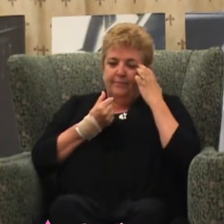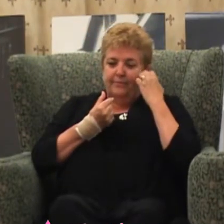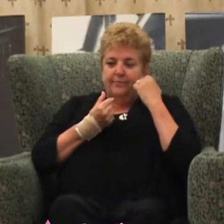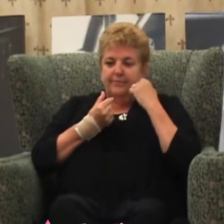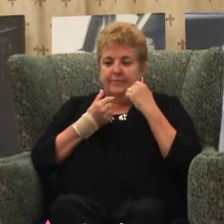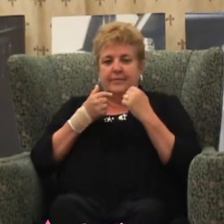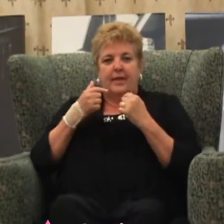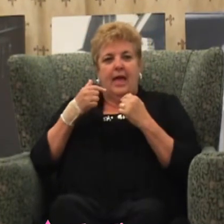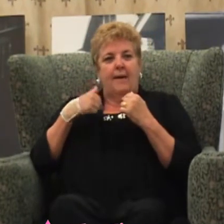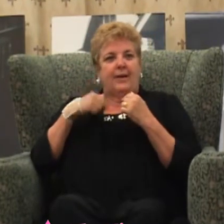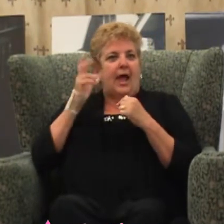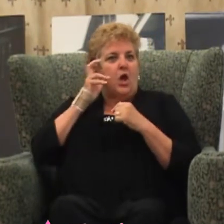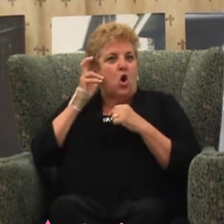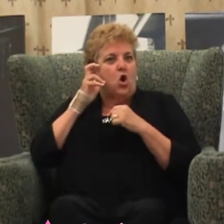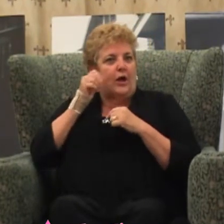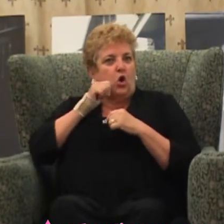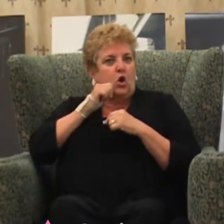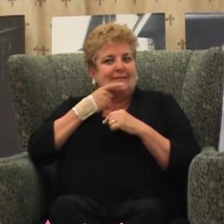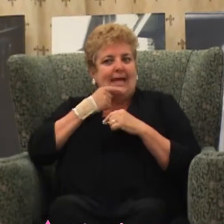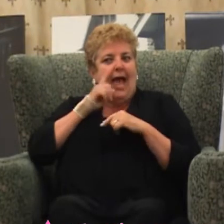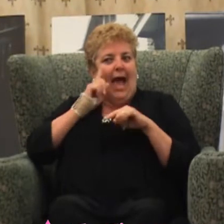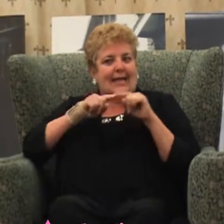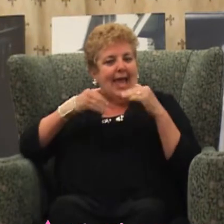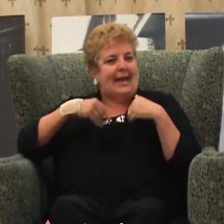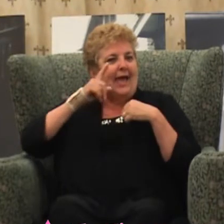6 months. So I took a 6-month chip over there.